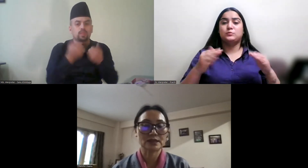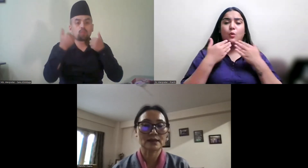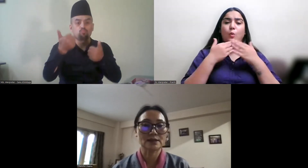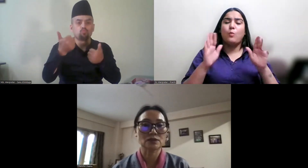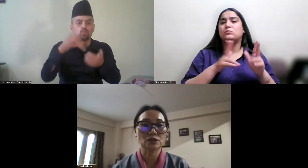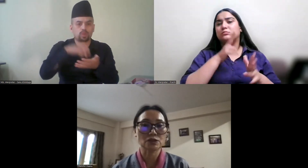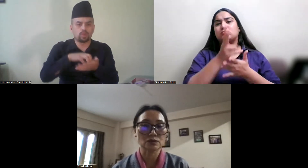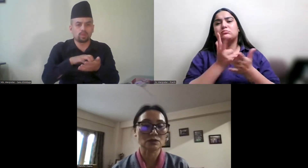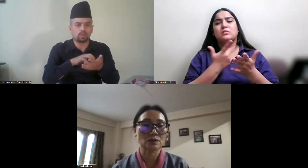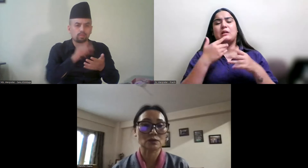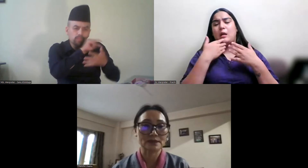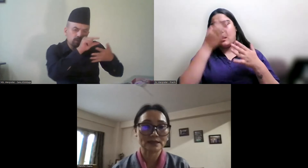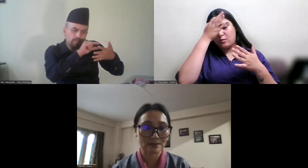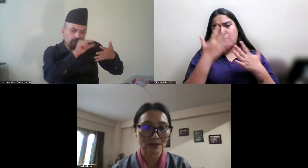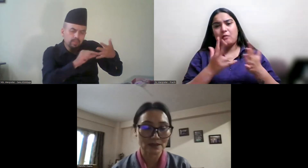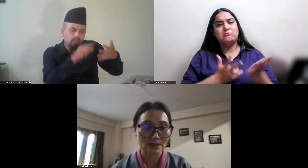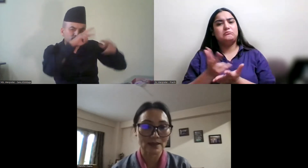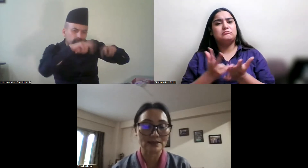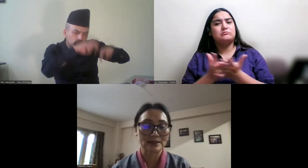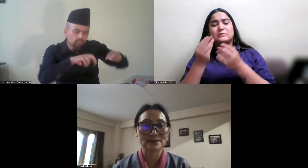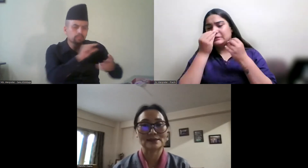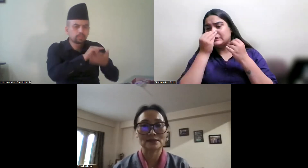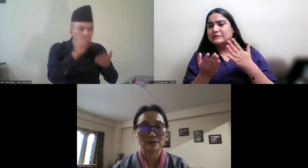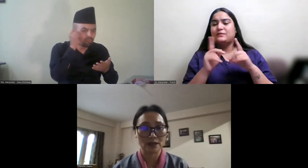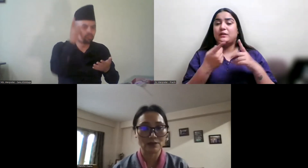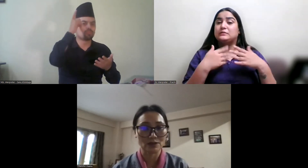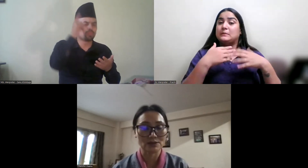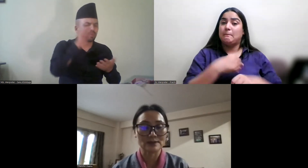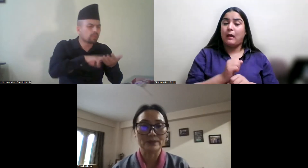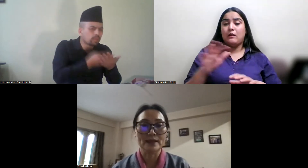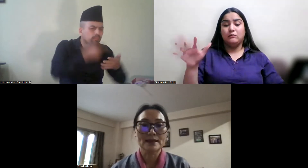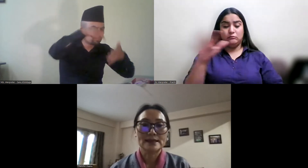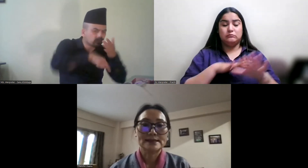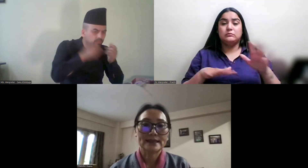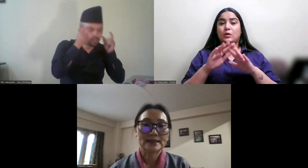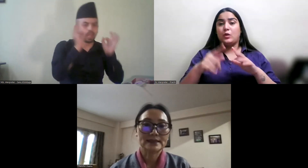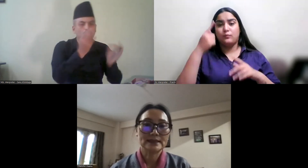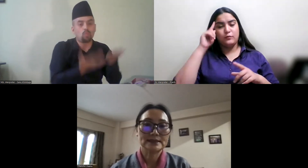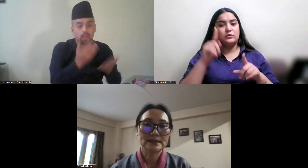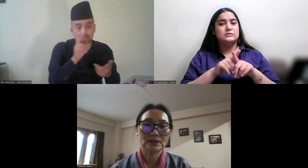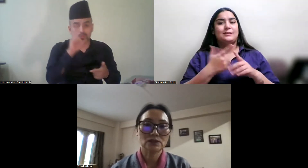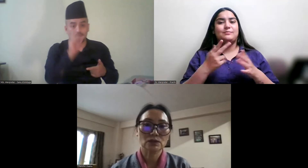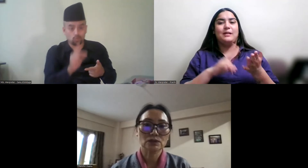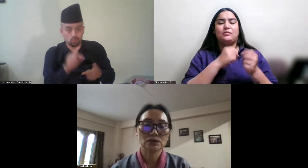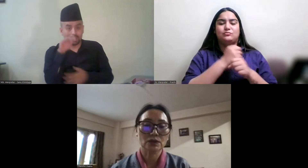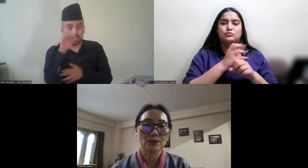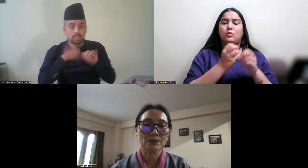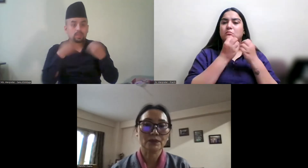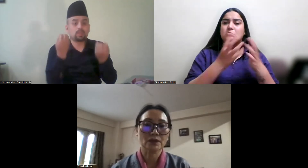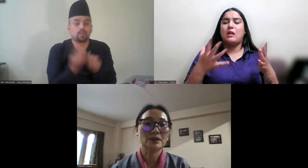to shed light on issues with objectivity and in sensitive areas. Secondly,